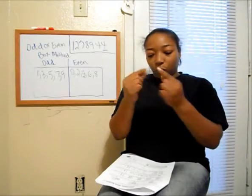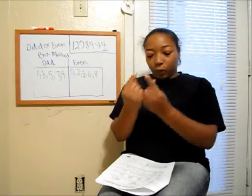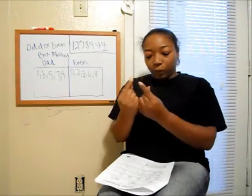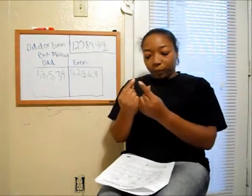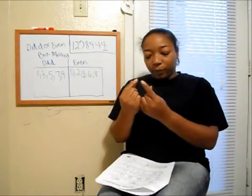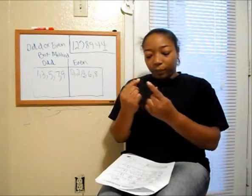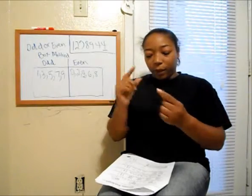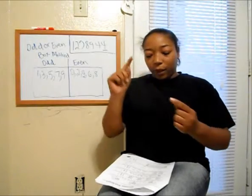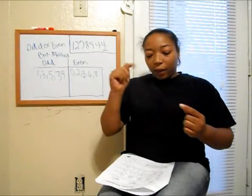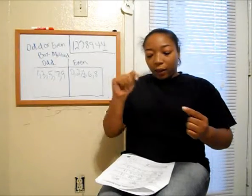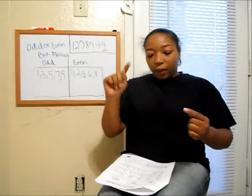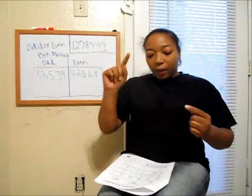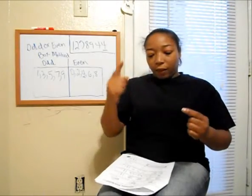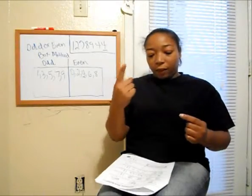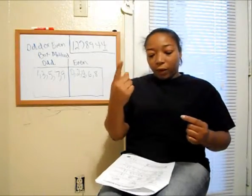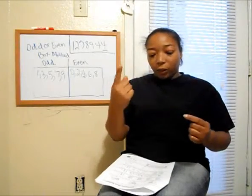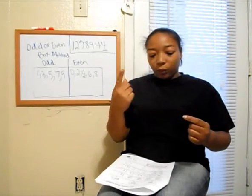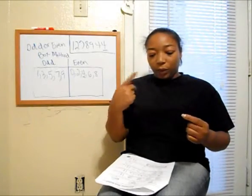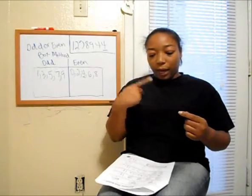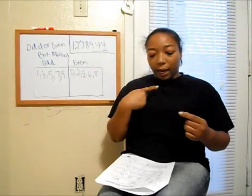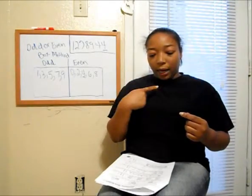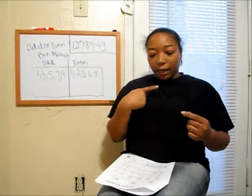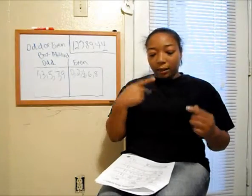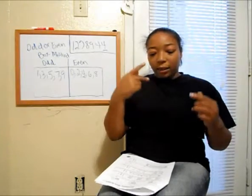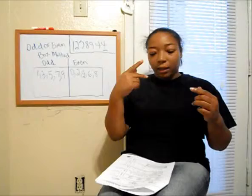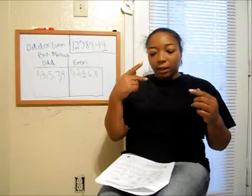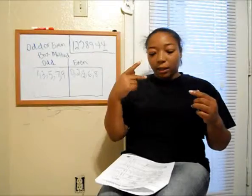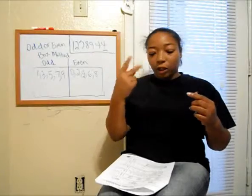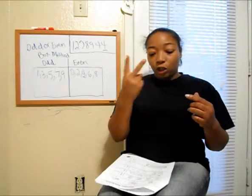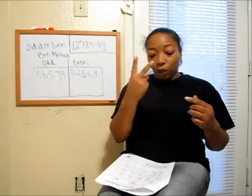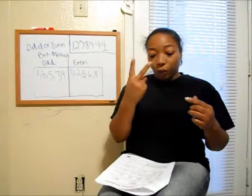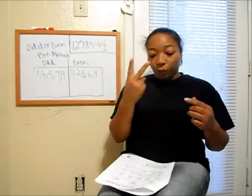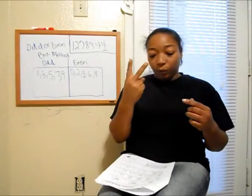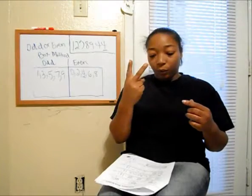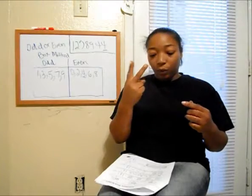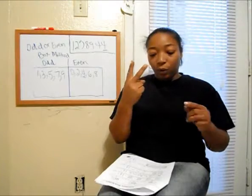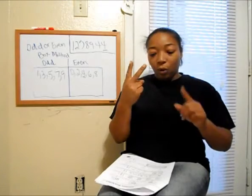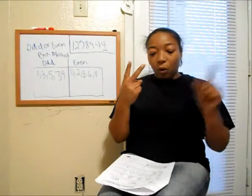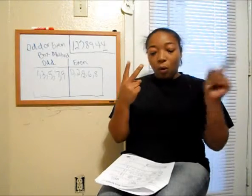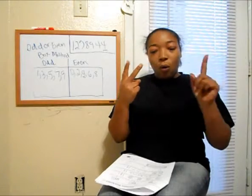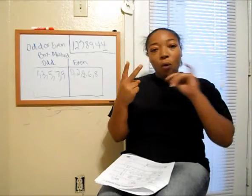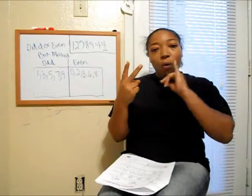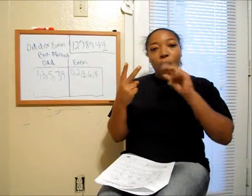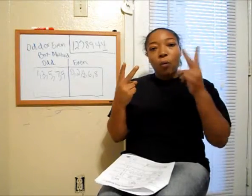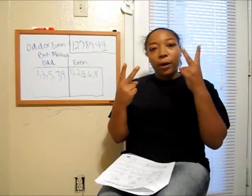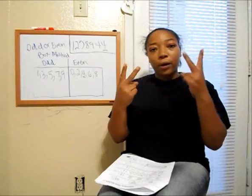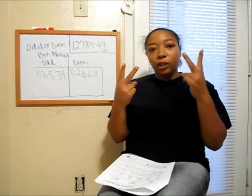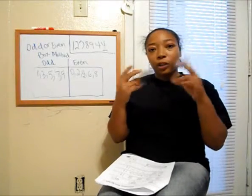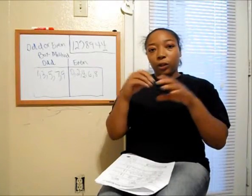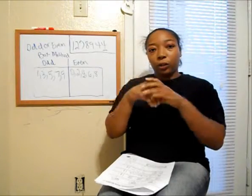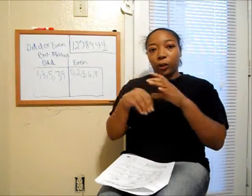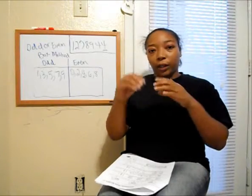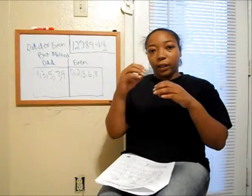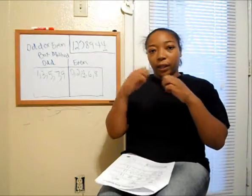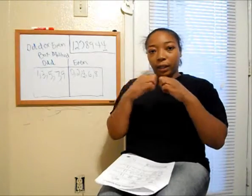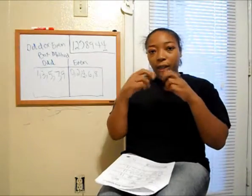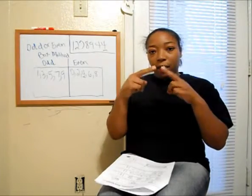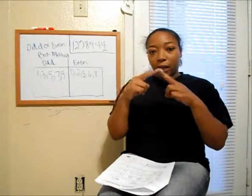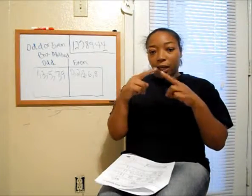group, the first one has 2. Where is 2 in the